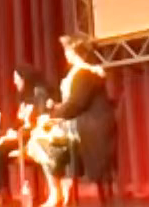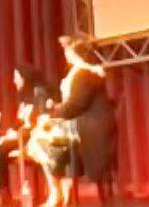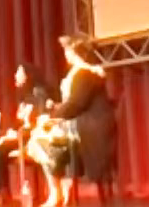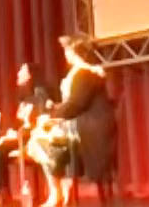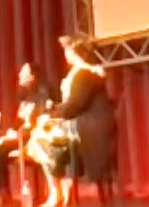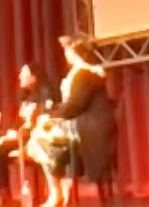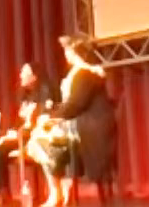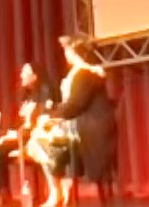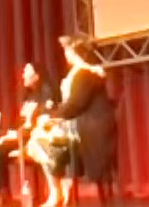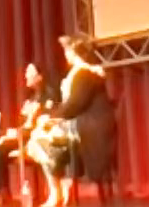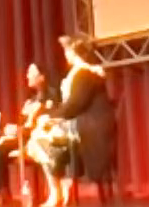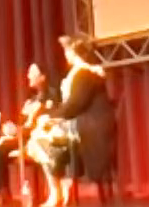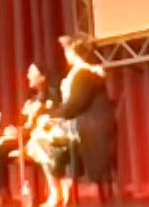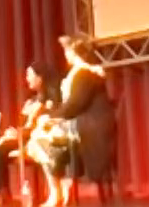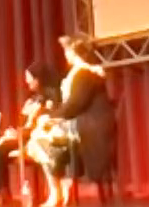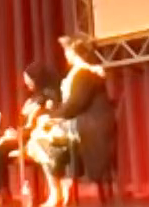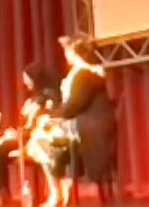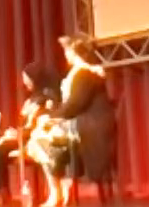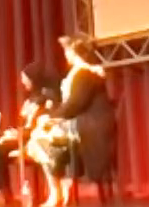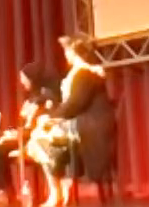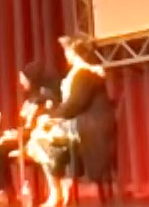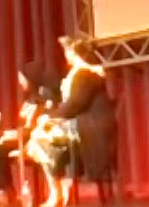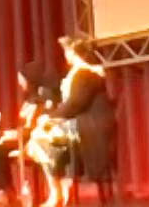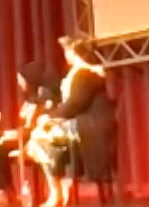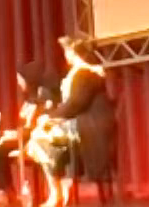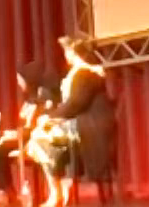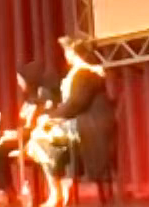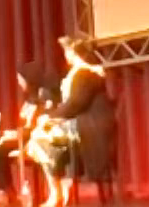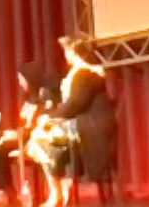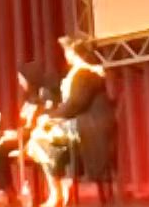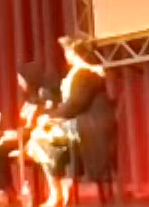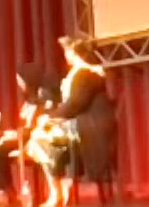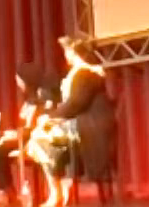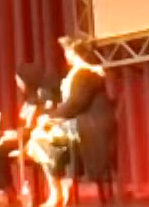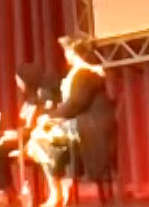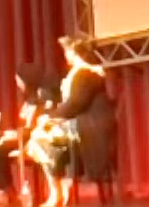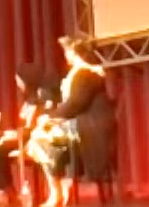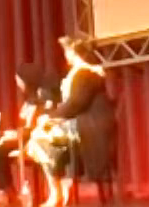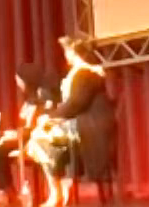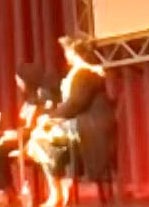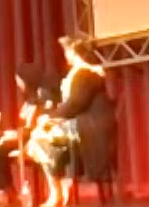Kaluna. How is that for you in relationship to the work you already do?